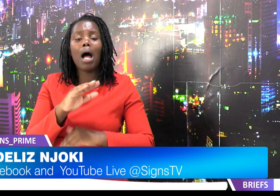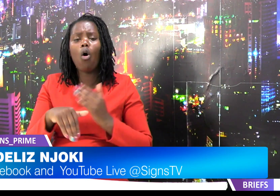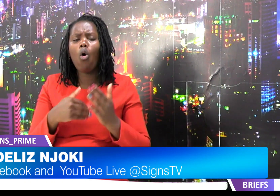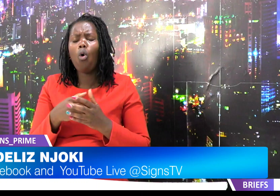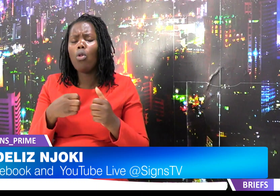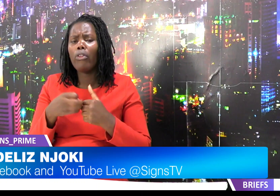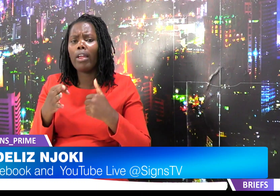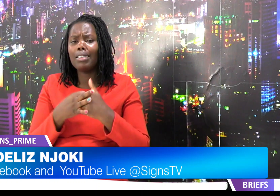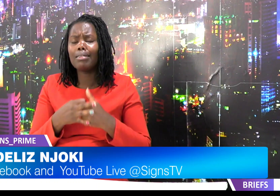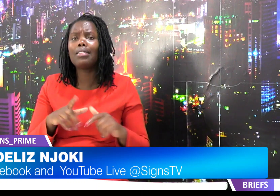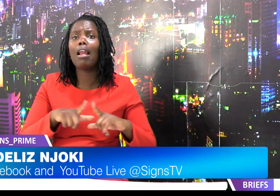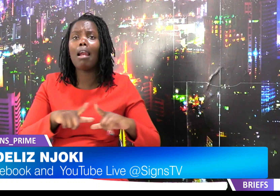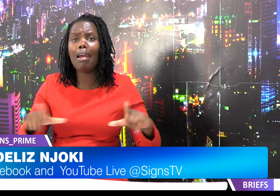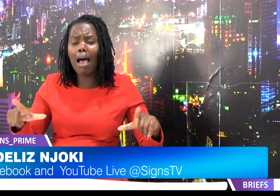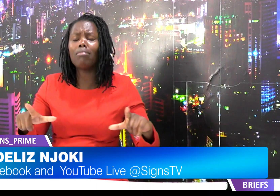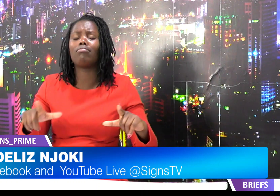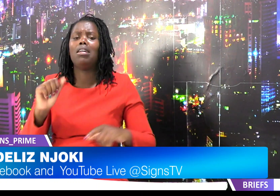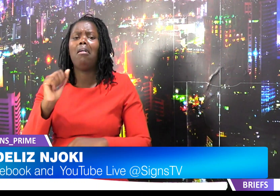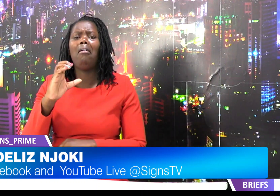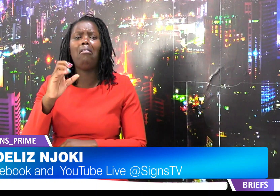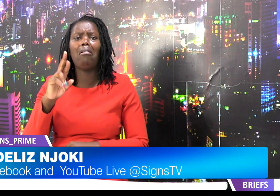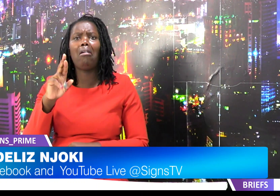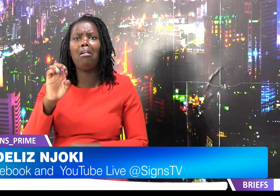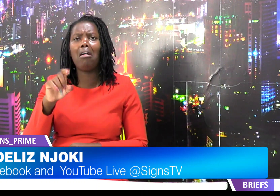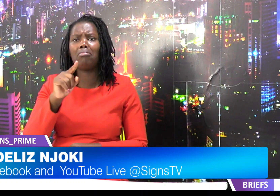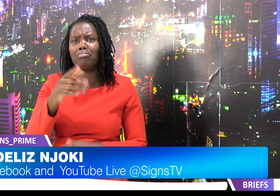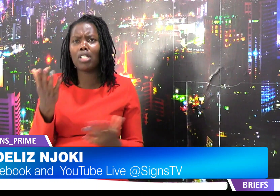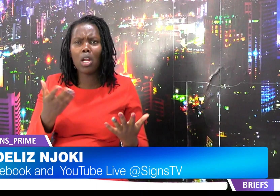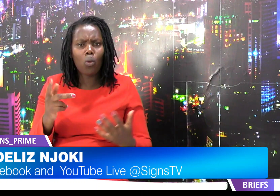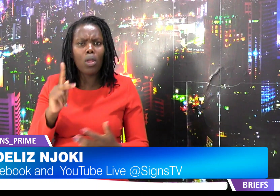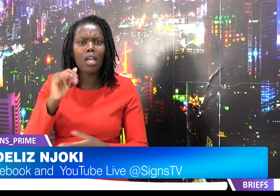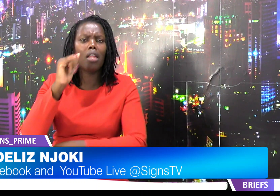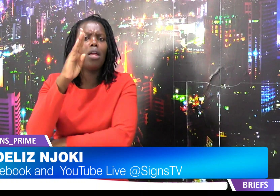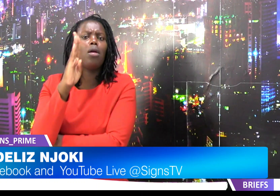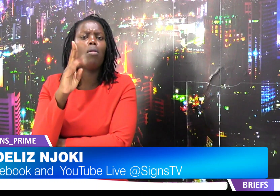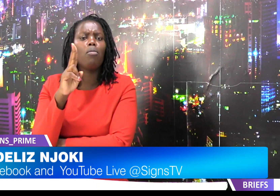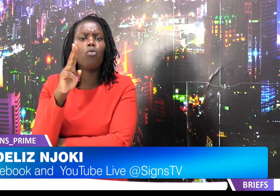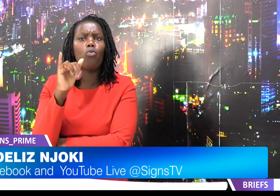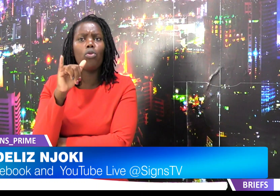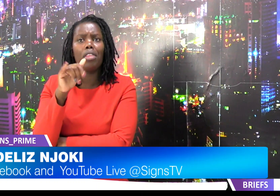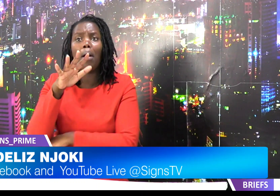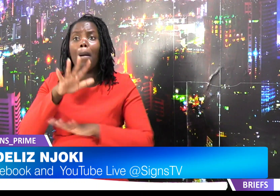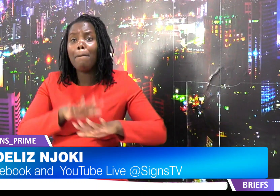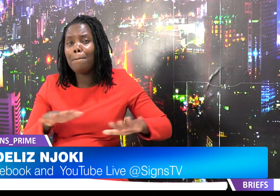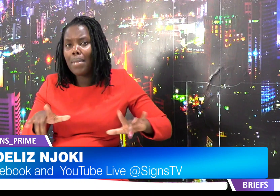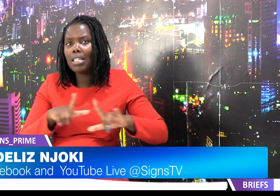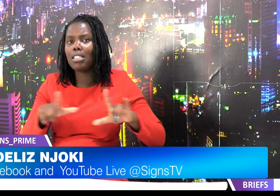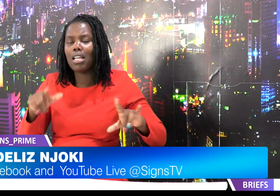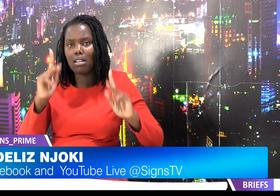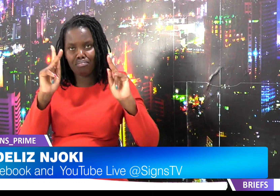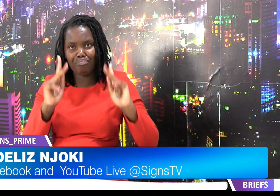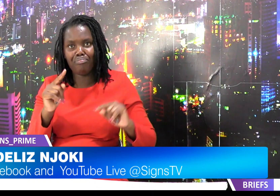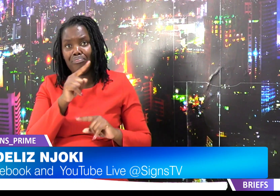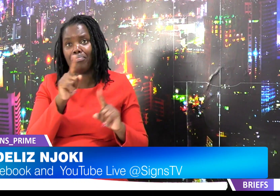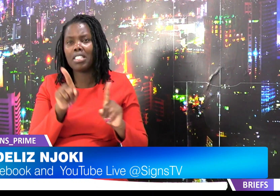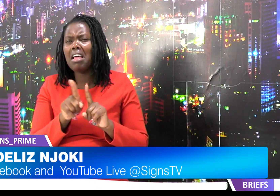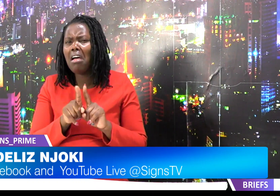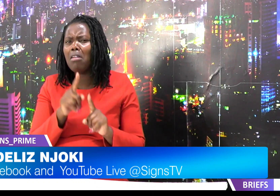has moved to court in a bid to recover 18 acres of Kibuye market land in